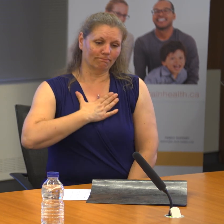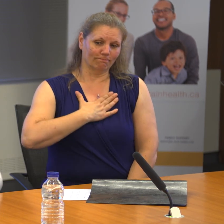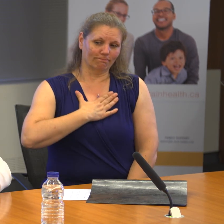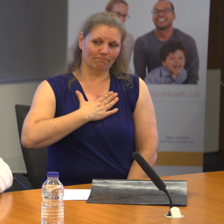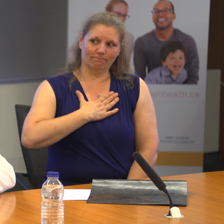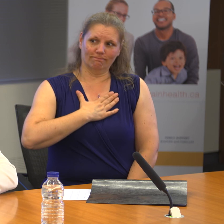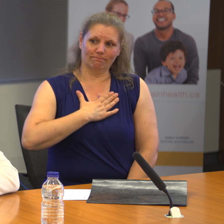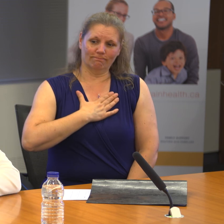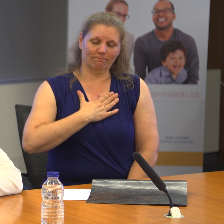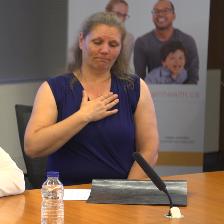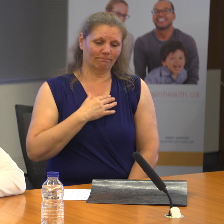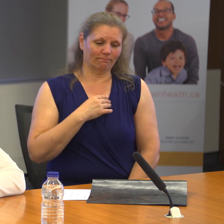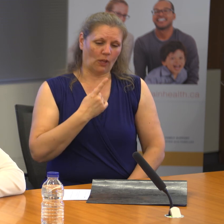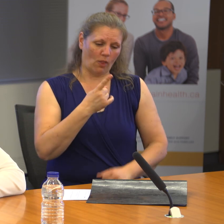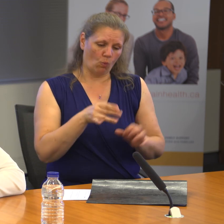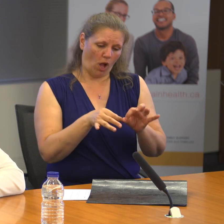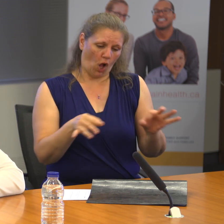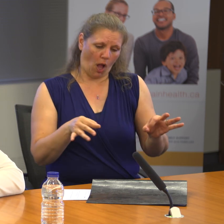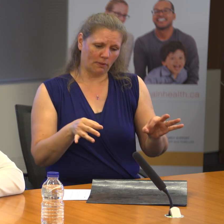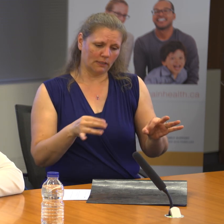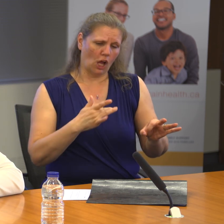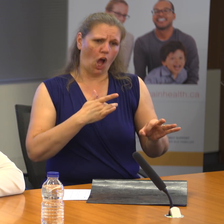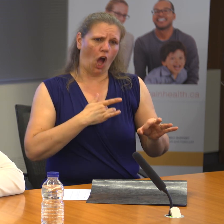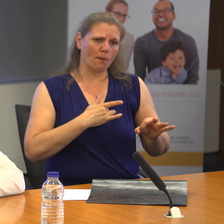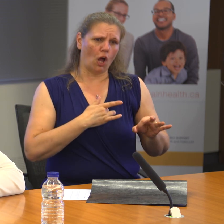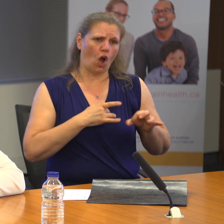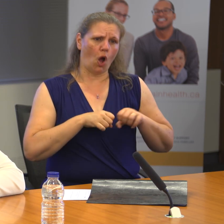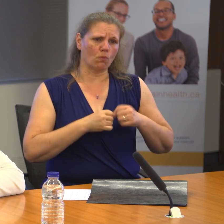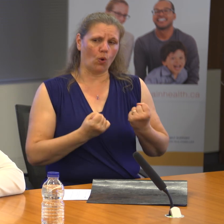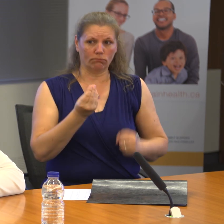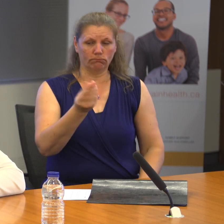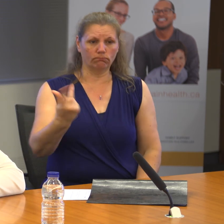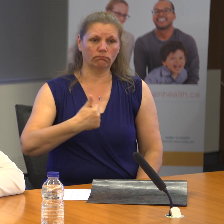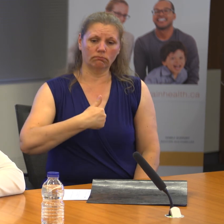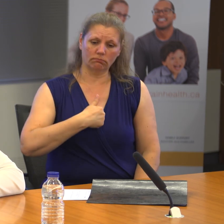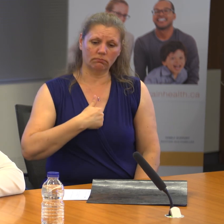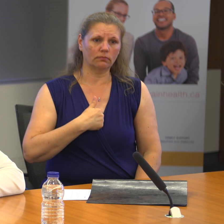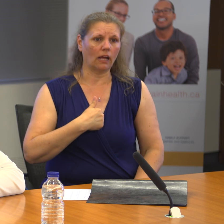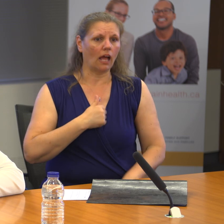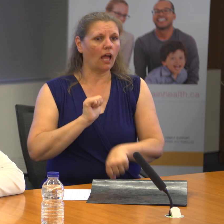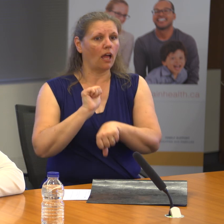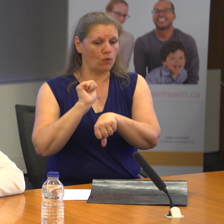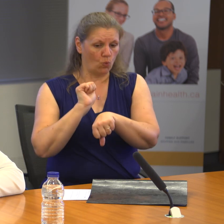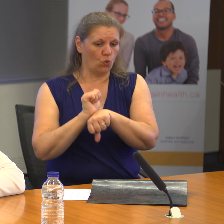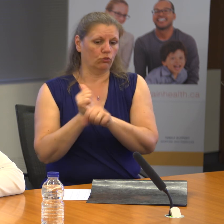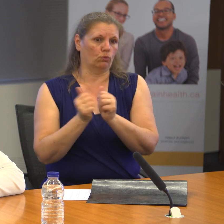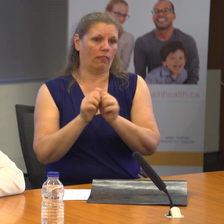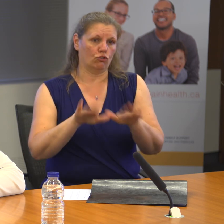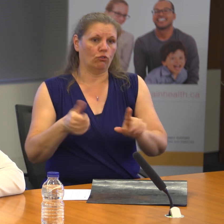This comment broke my heart. I should tell you, I've worked with children with disabilities all my life.